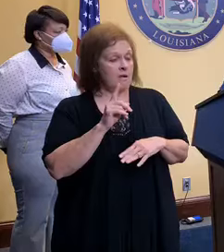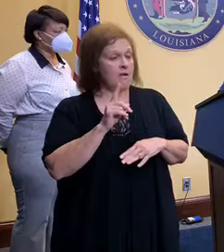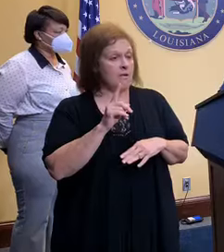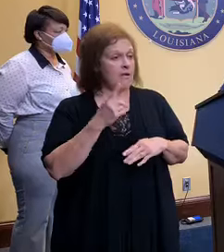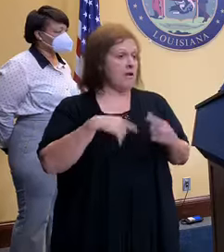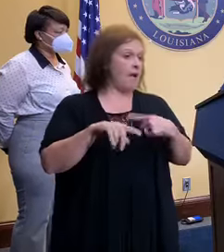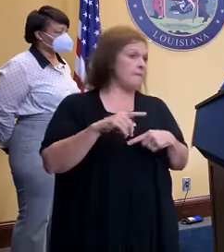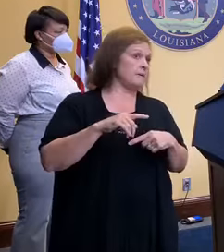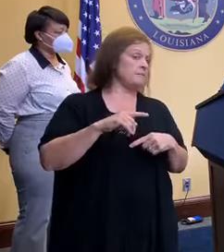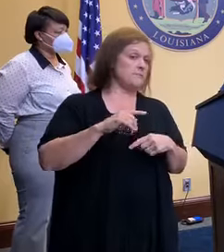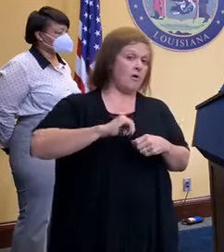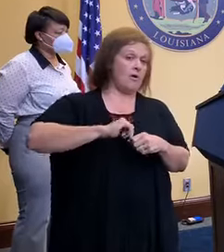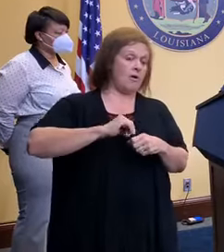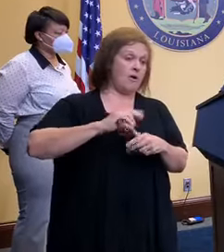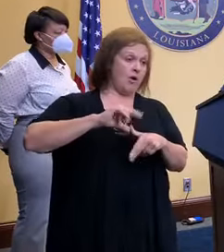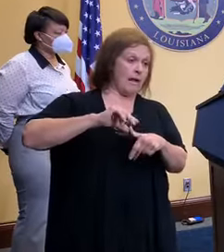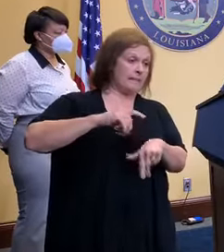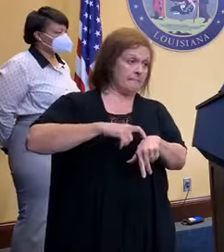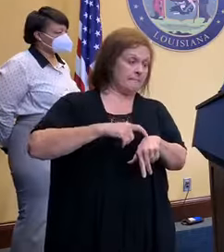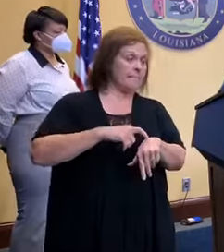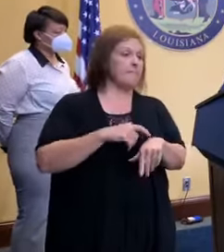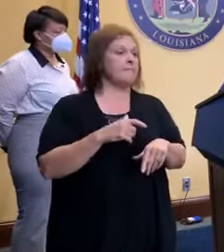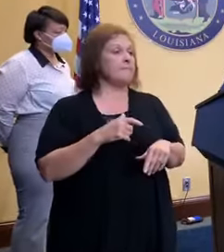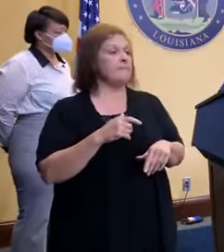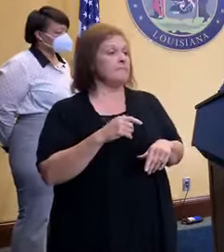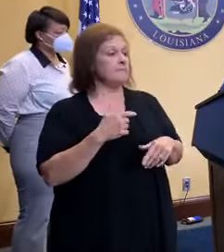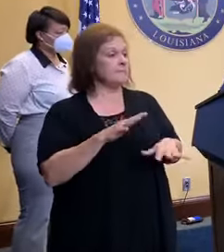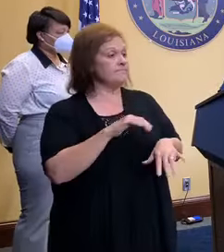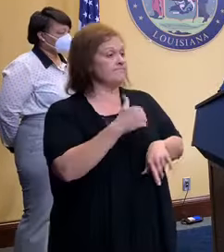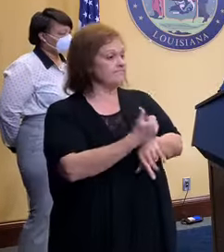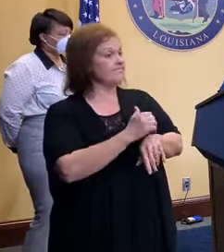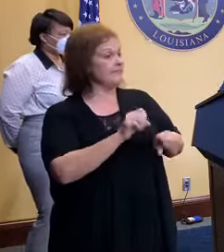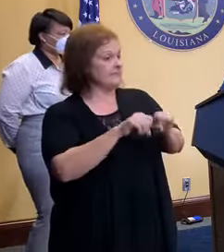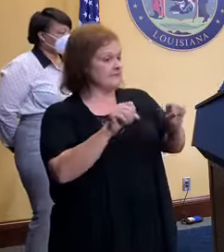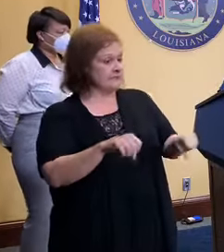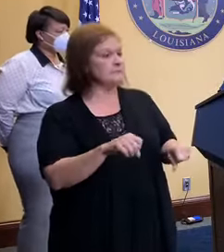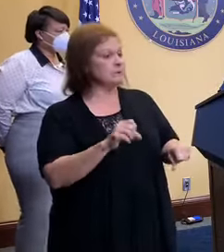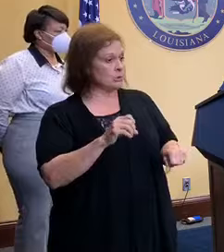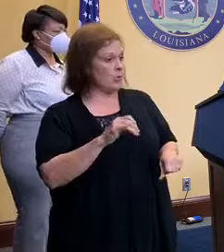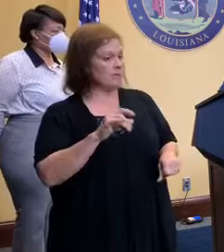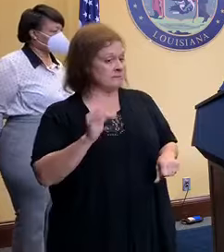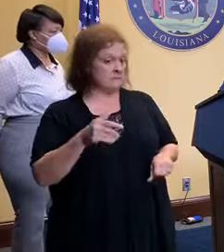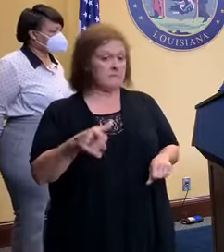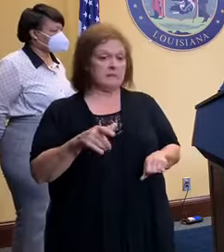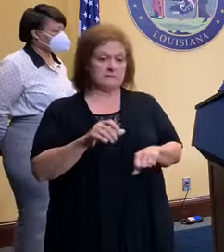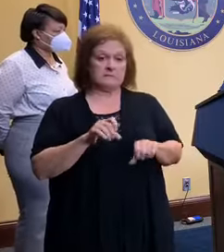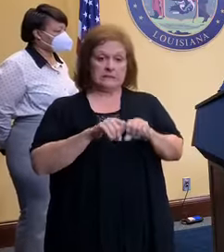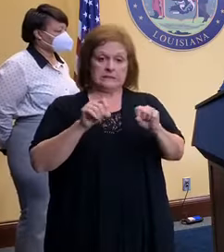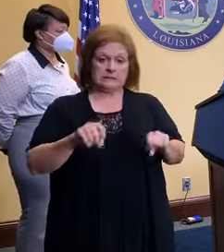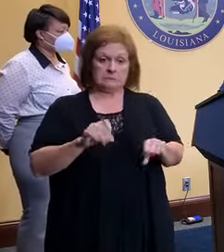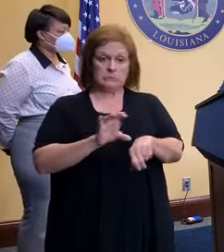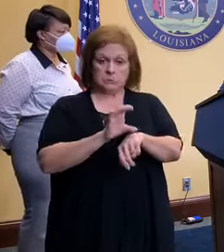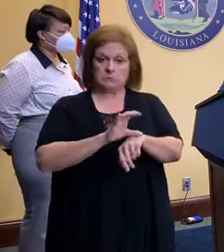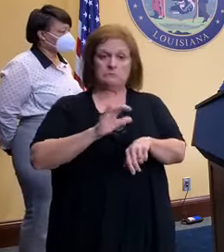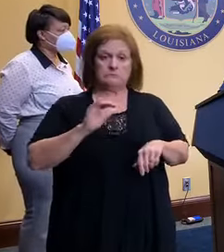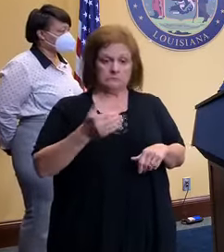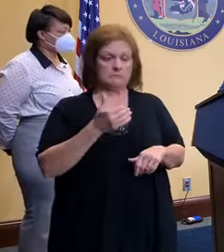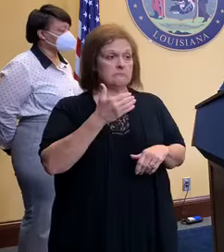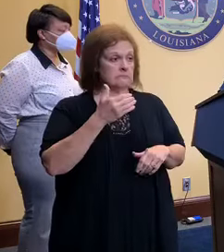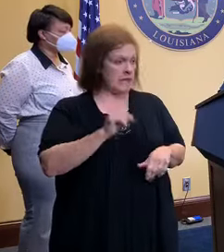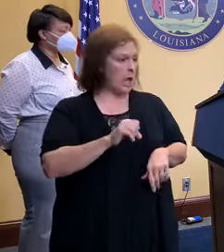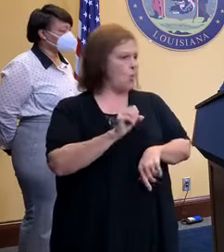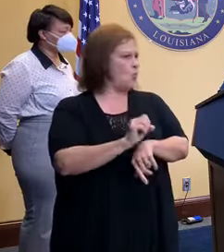upcoming hurricane and disaster recovery season, and it's really showed that we can work resiliently almost from anywhere